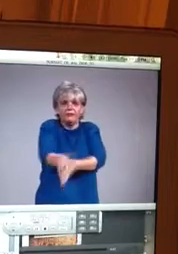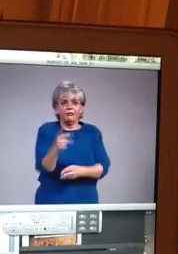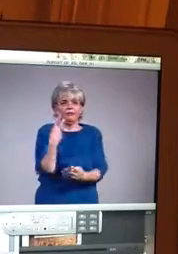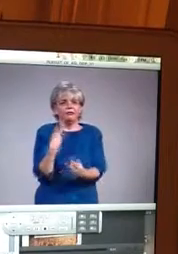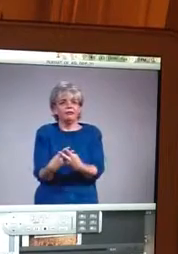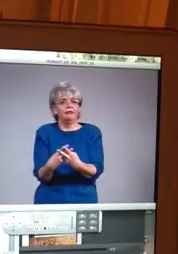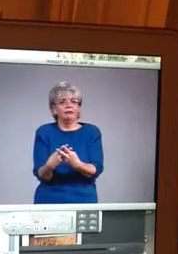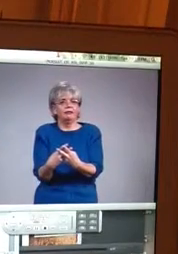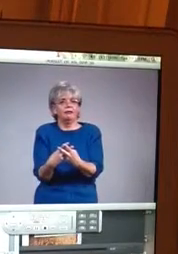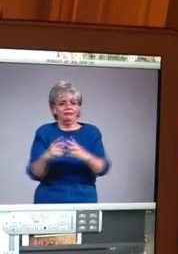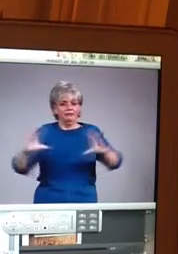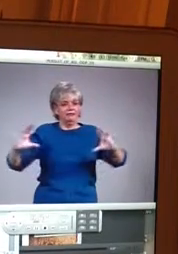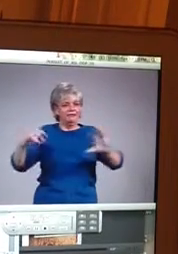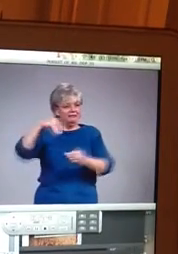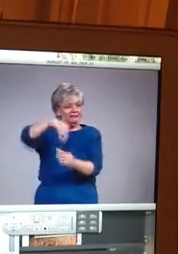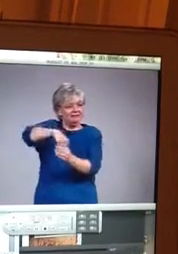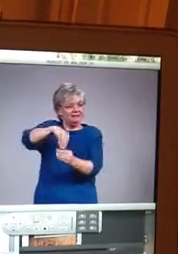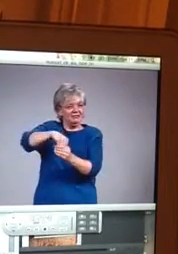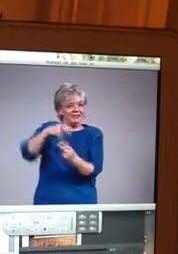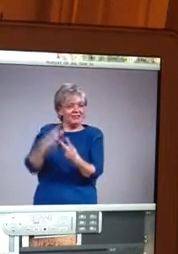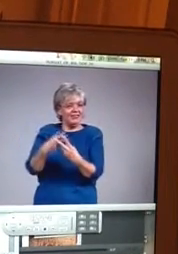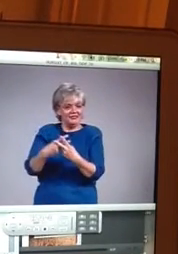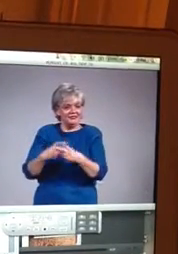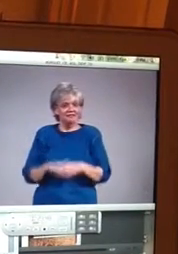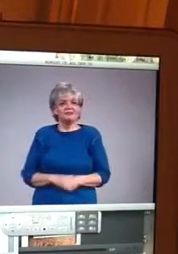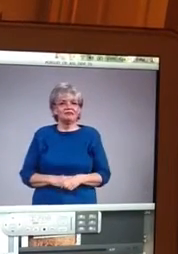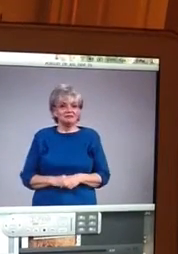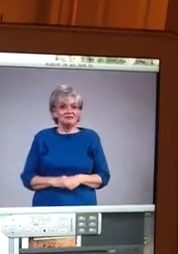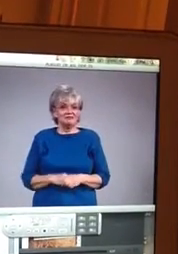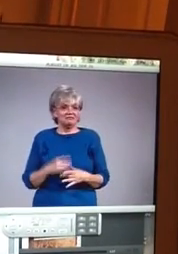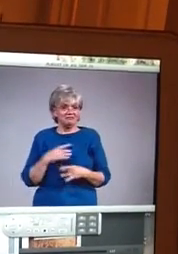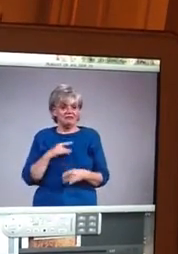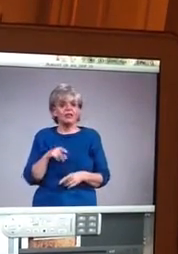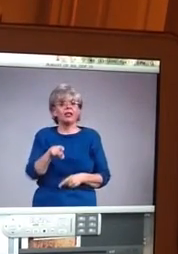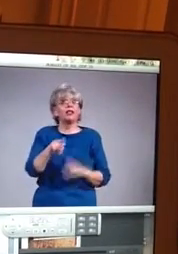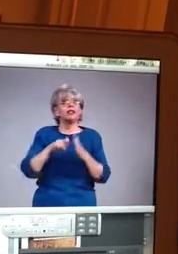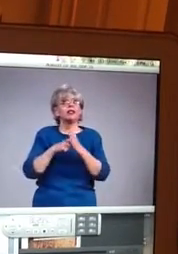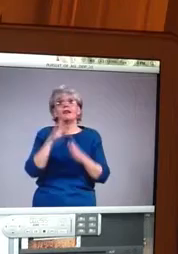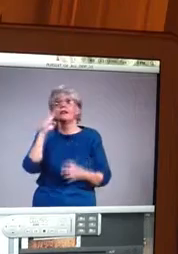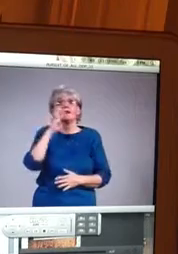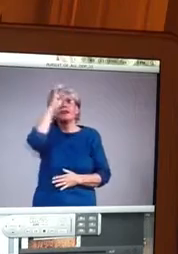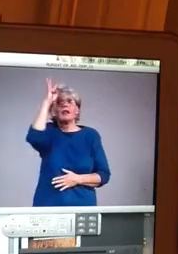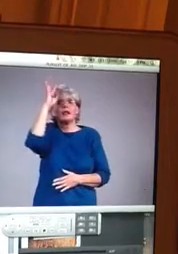open. And that's the same how the lock. That's all inside of the lock.